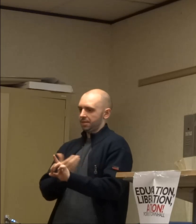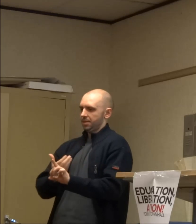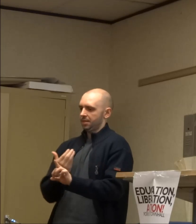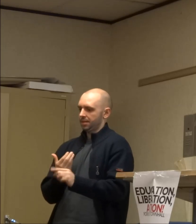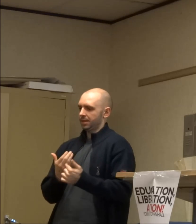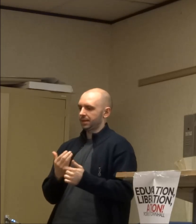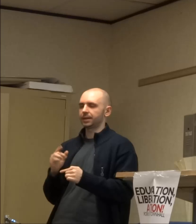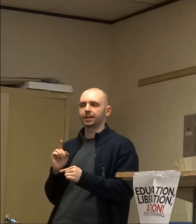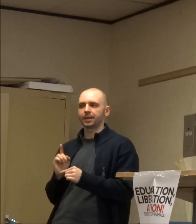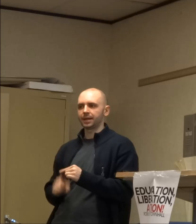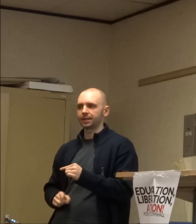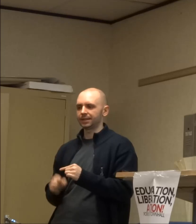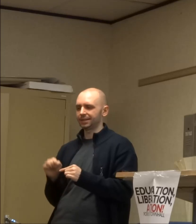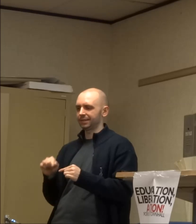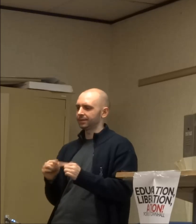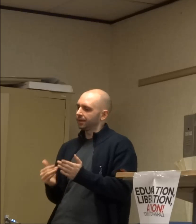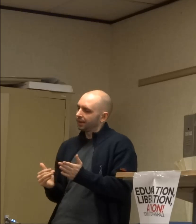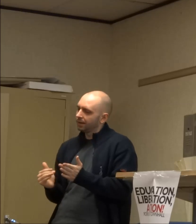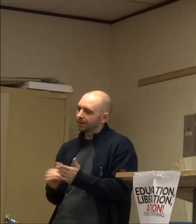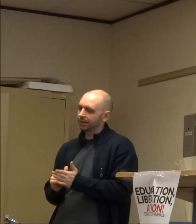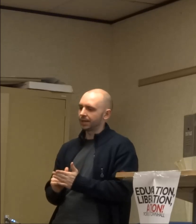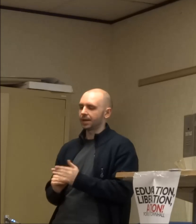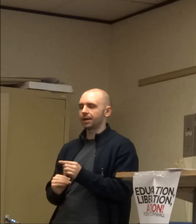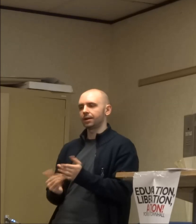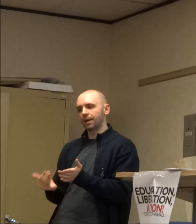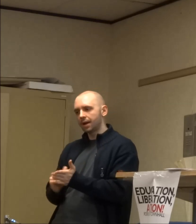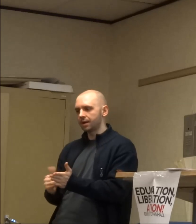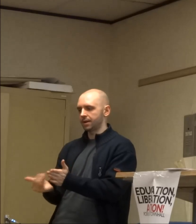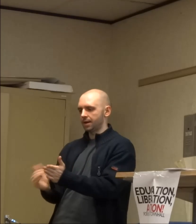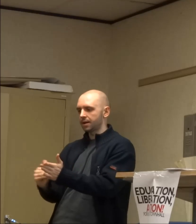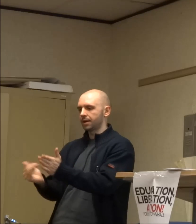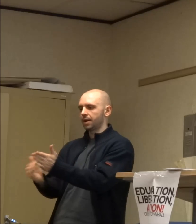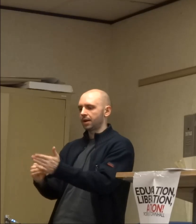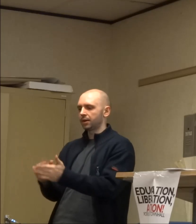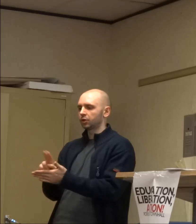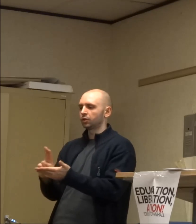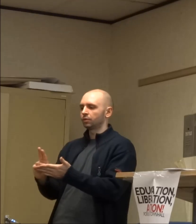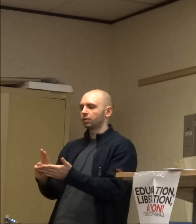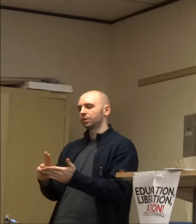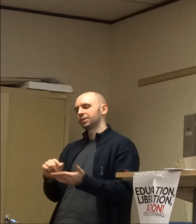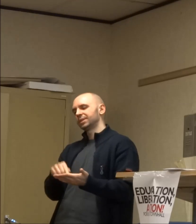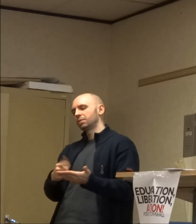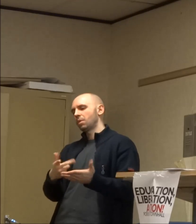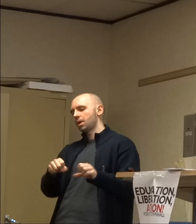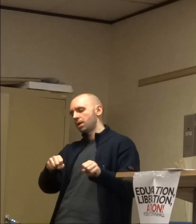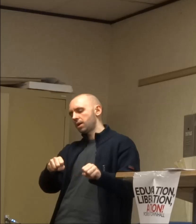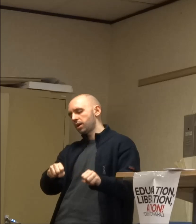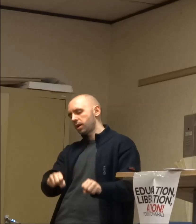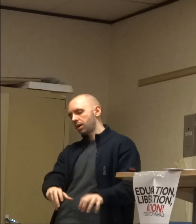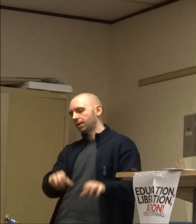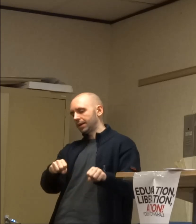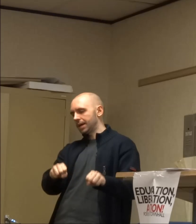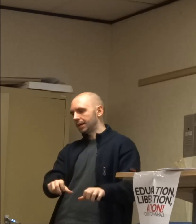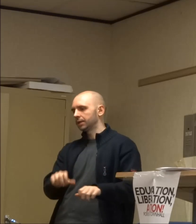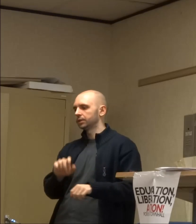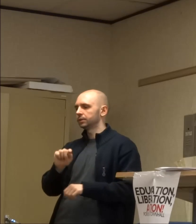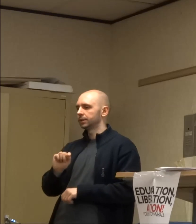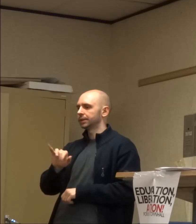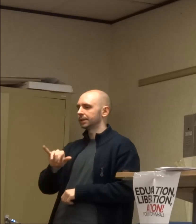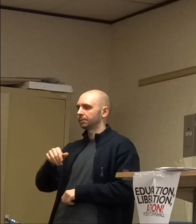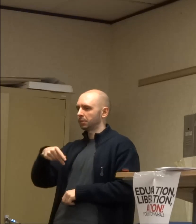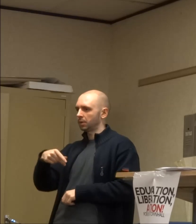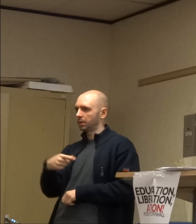and time again with its ongoing attack on the Transitional Year Programme. So just some background on the Transitional Year Programme for anybody that doesn't